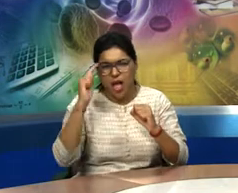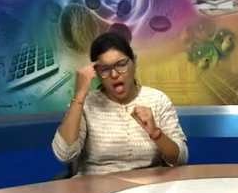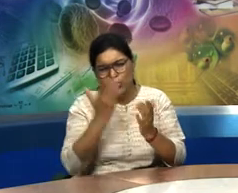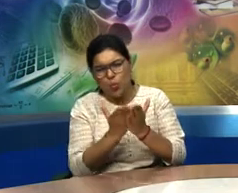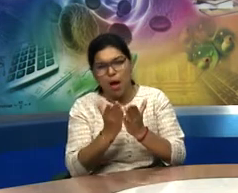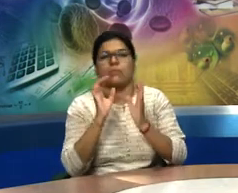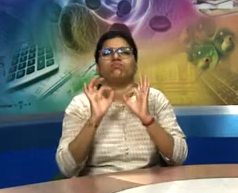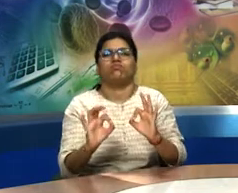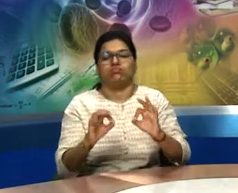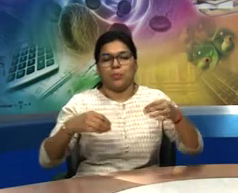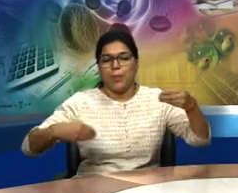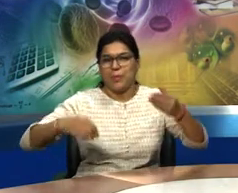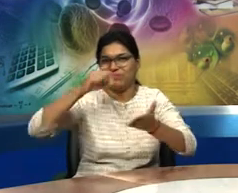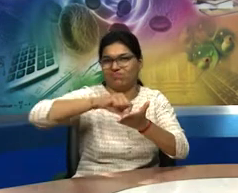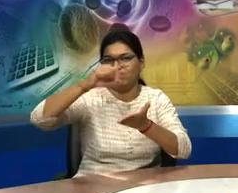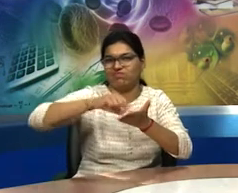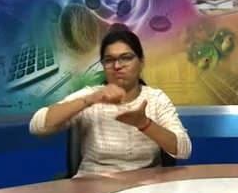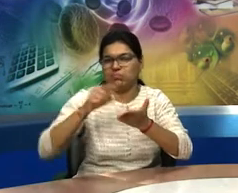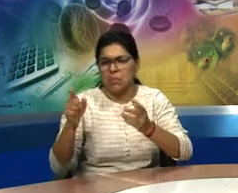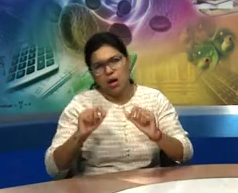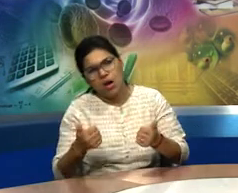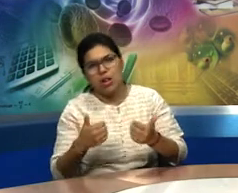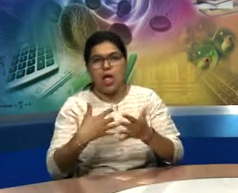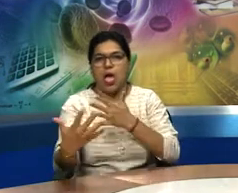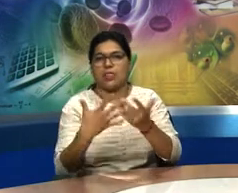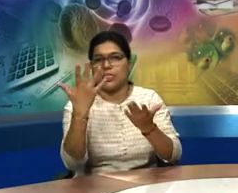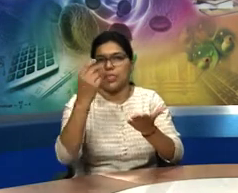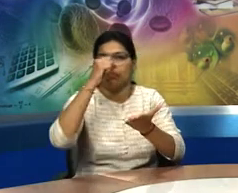So Mahatma Gandhi at last decided to write